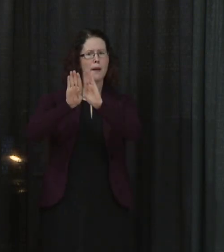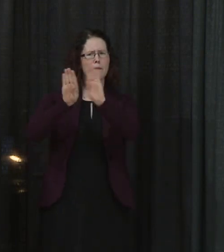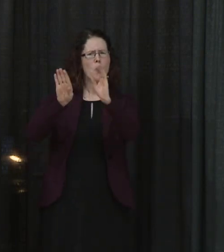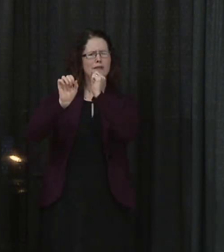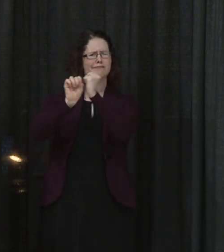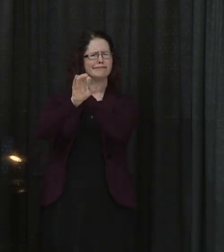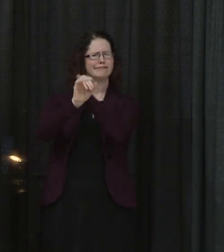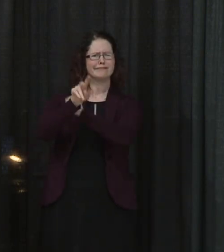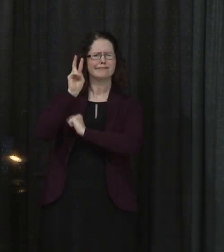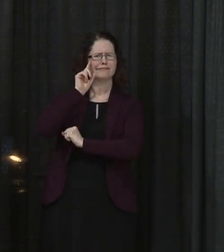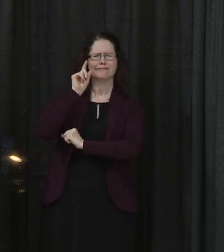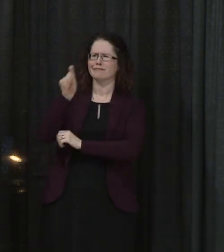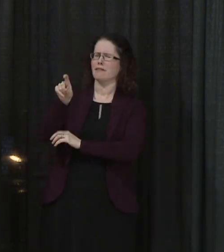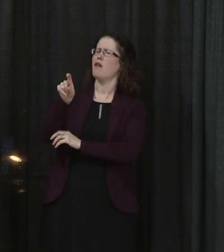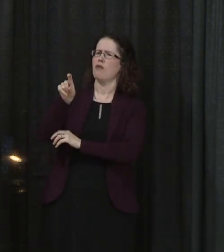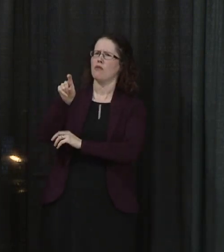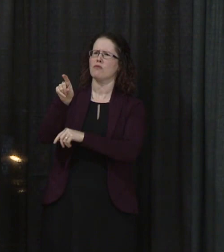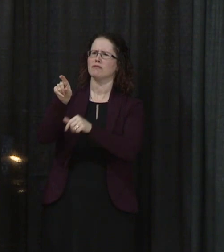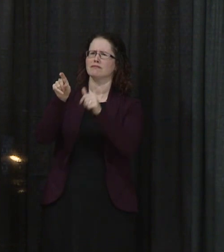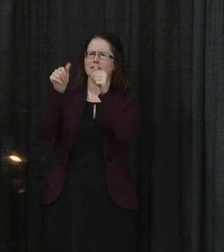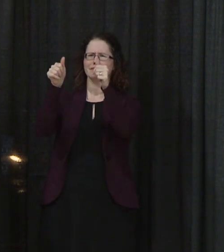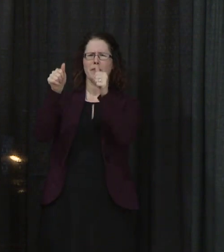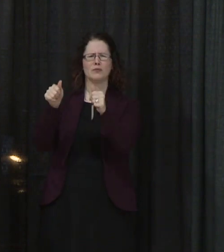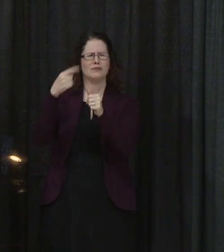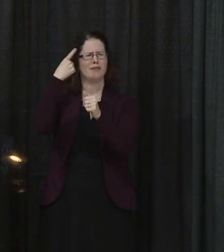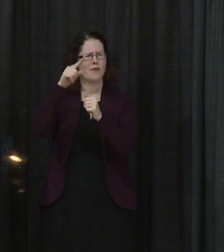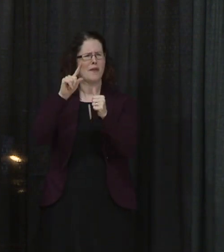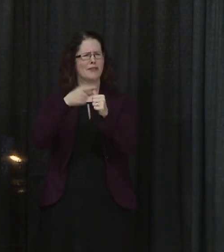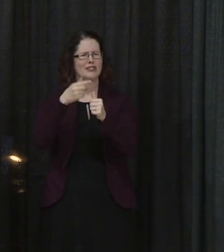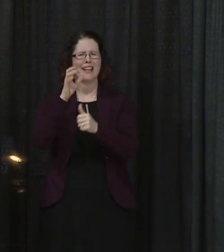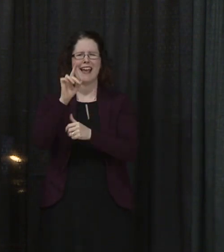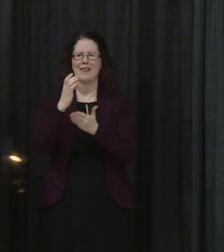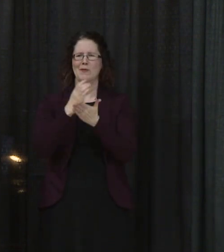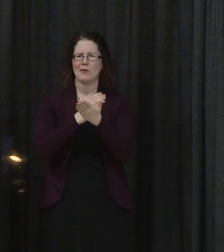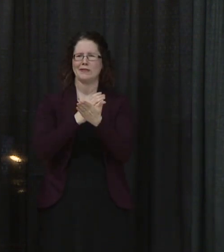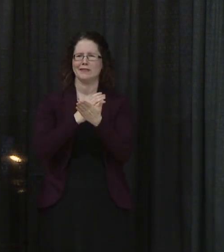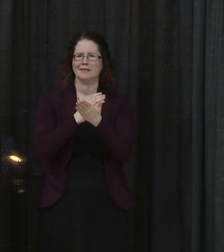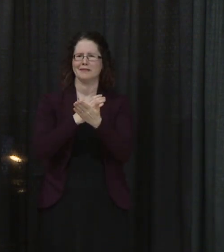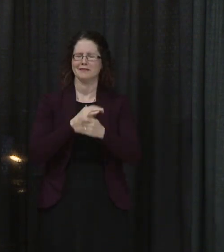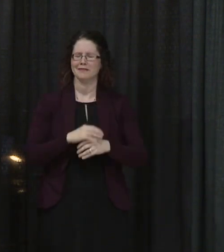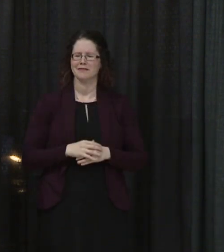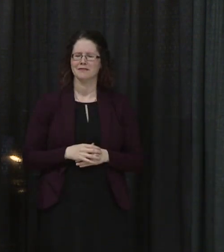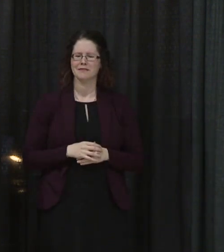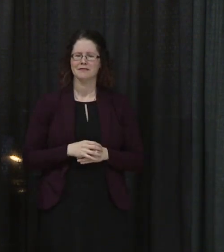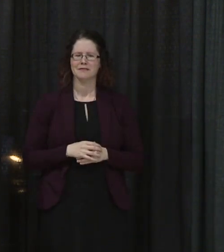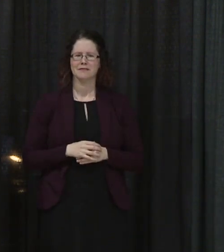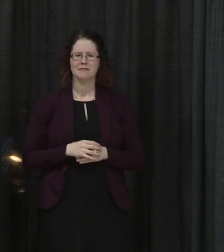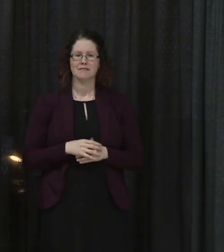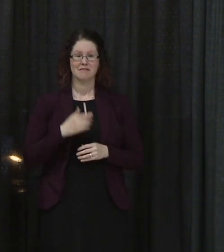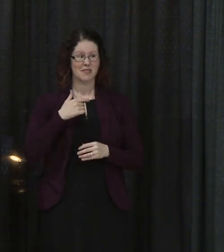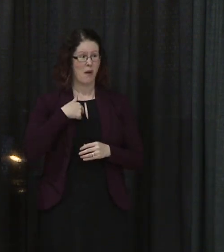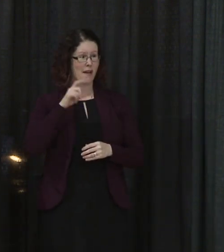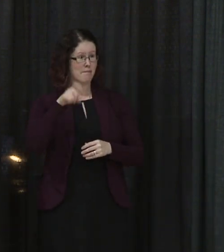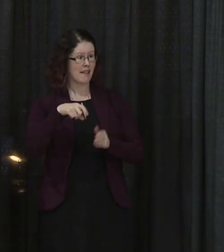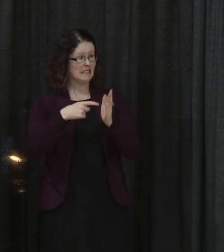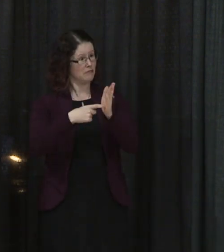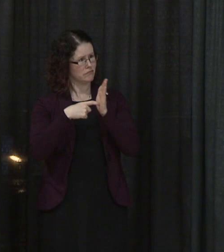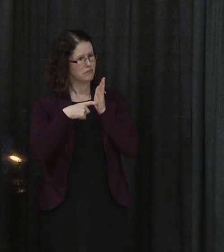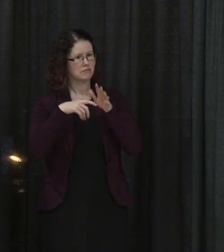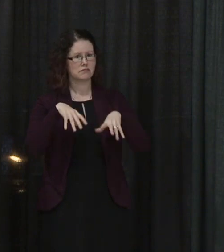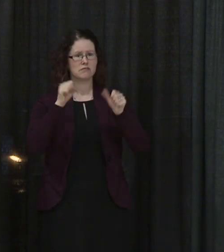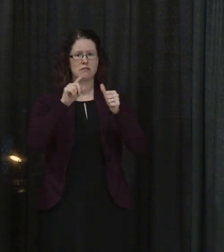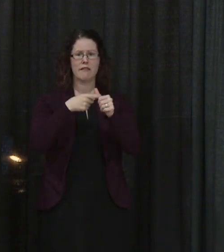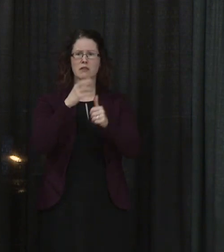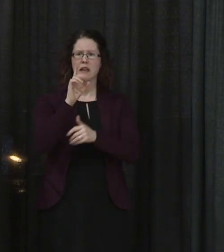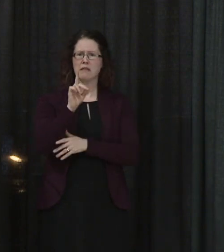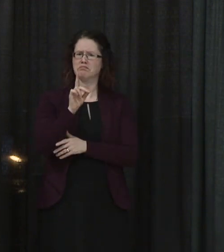course. And while my job did not require me to be a first responder, I said to myself it was time for me to honor that amazing